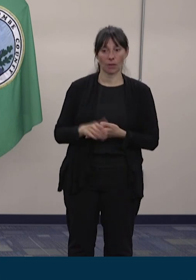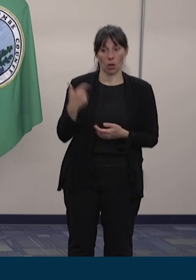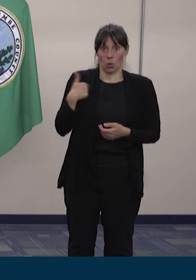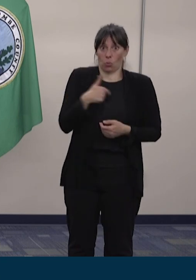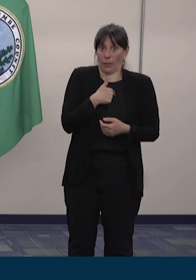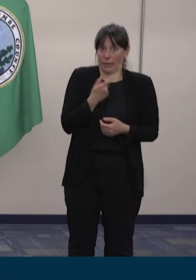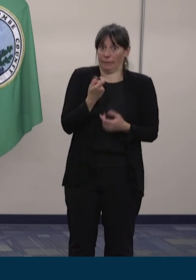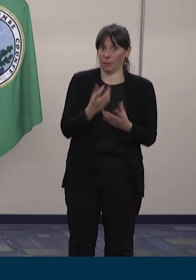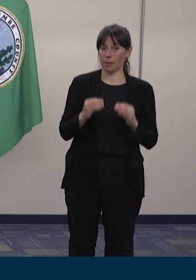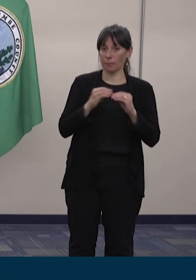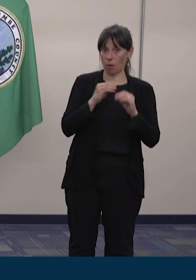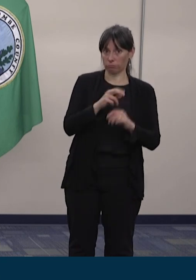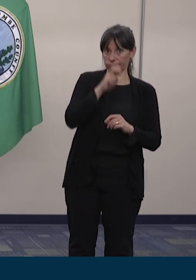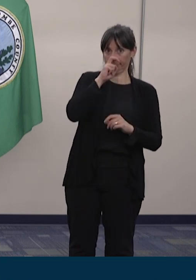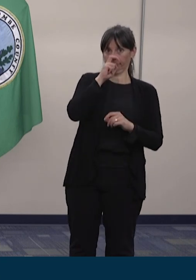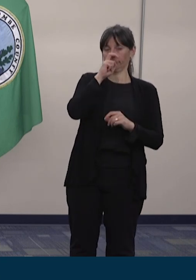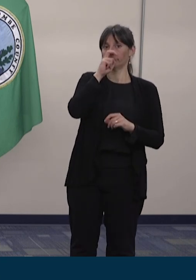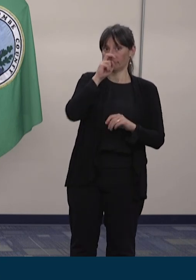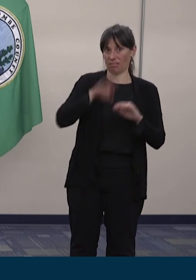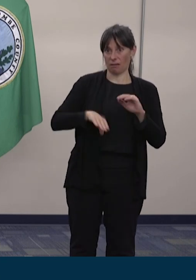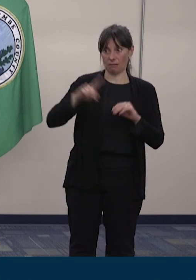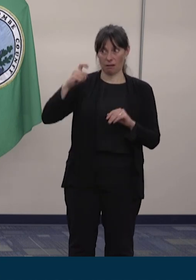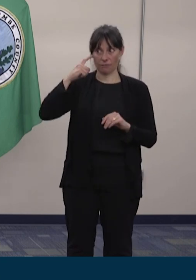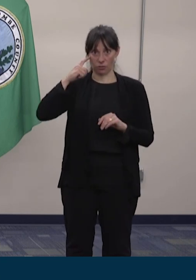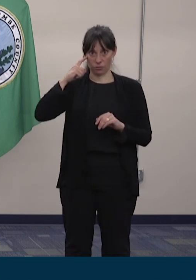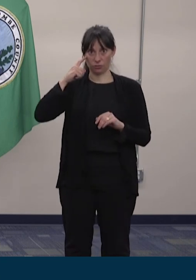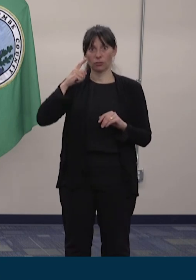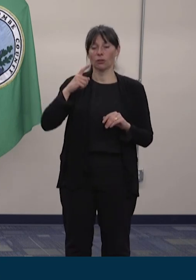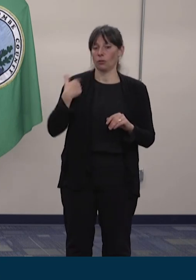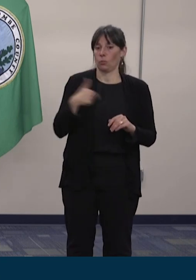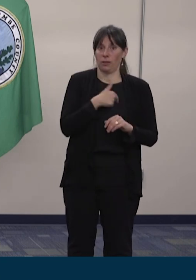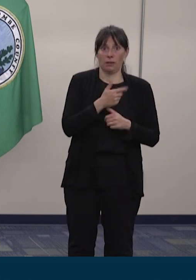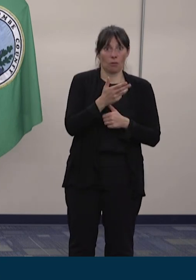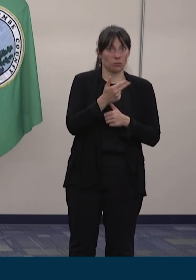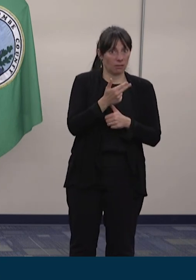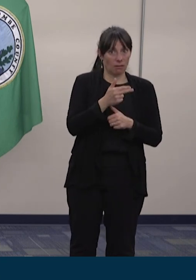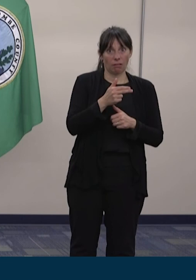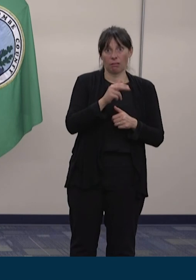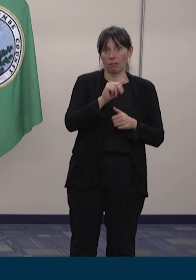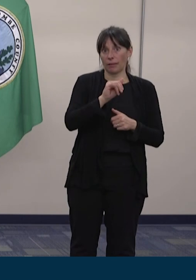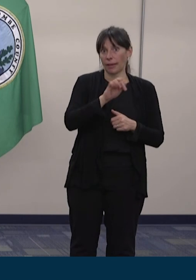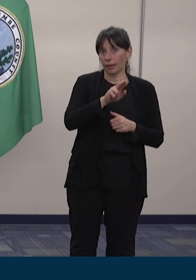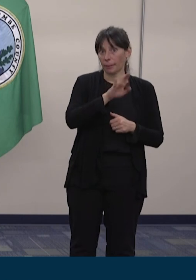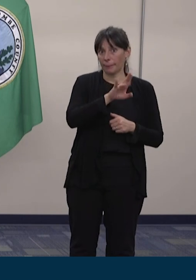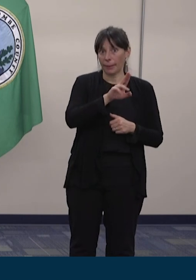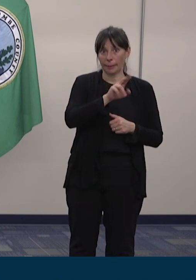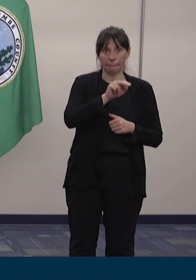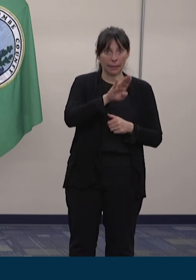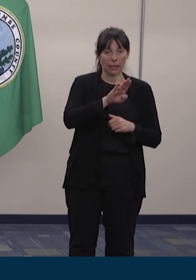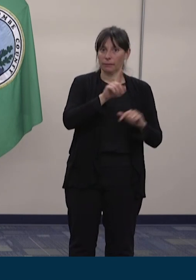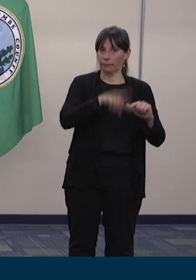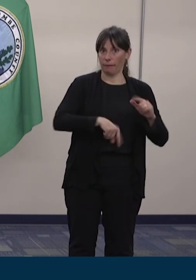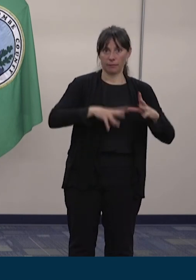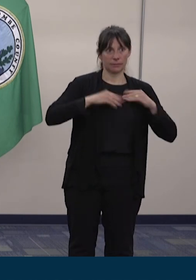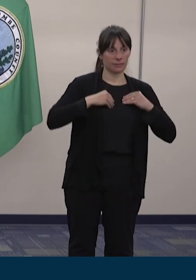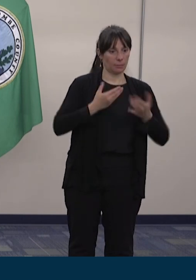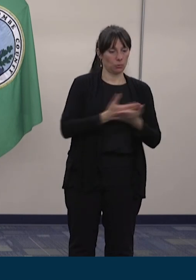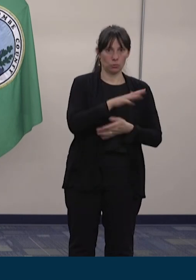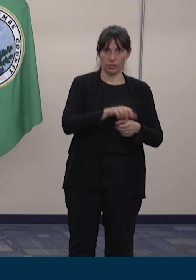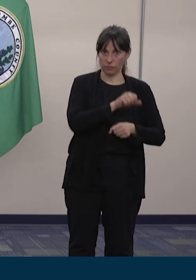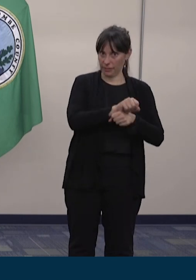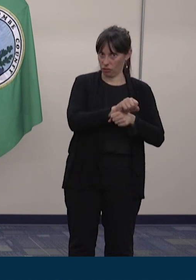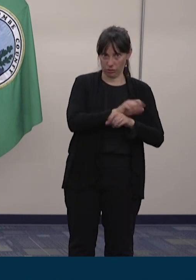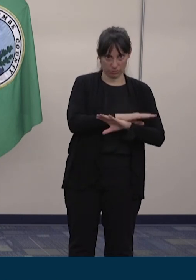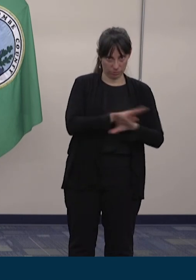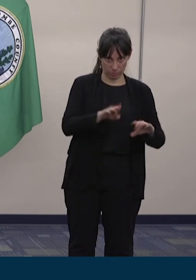más we're still restricting restringivos lodging que providers los from del taking gobernador, es que reservations for leisure seguimos travel. no And funerals are still limited